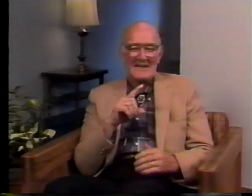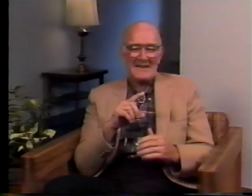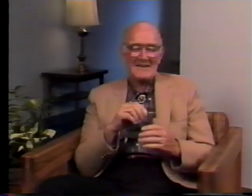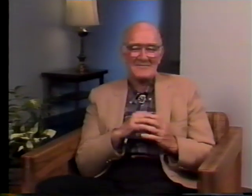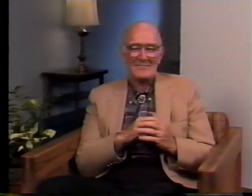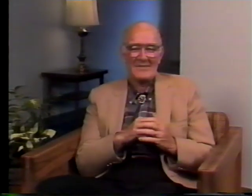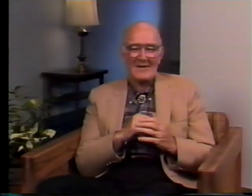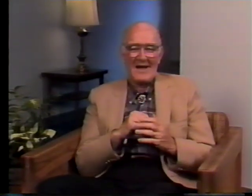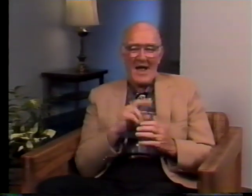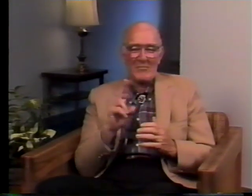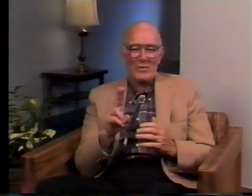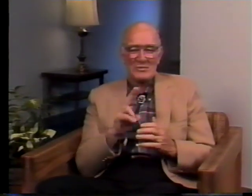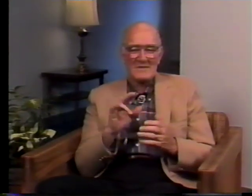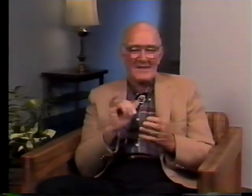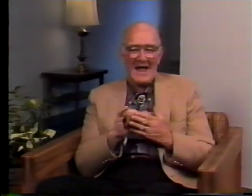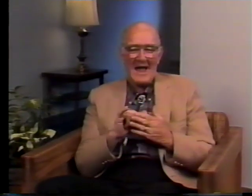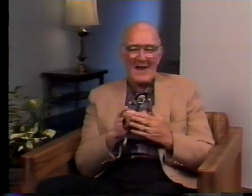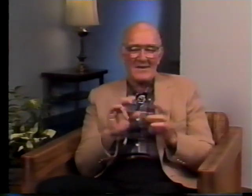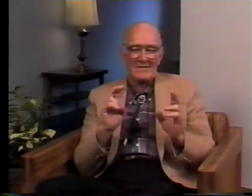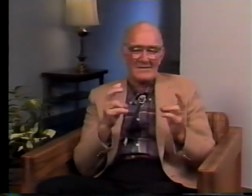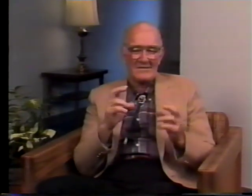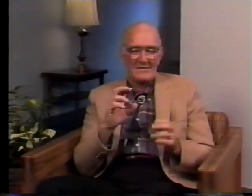Really, I'm using that